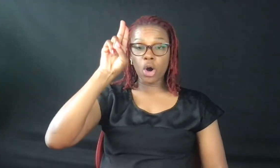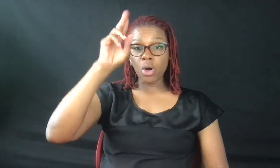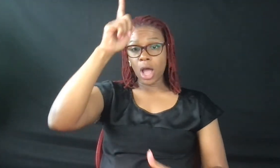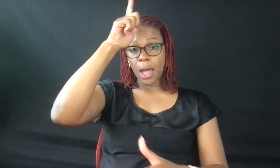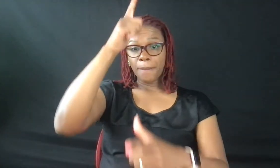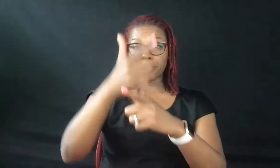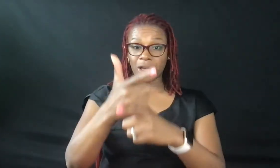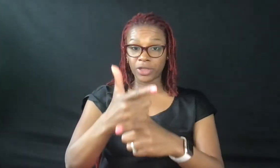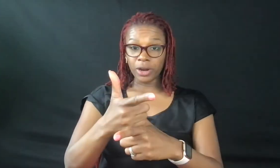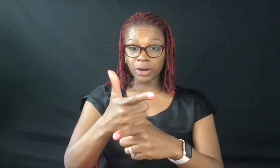uncle, brother,